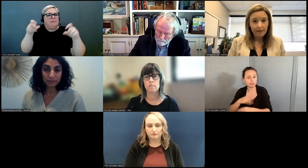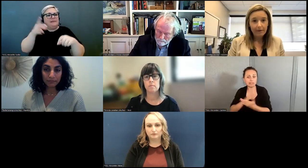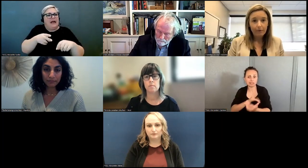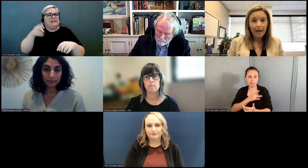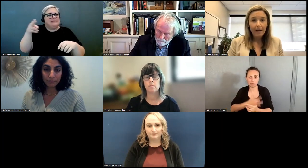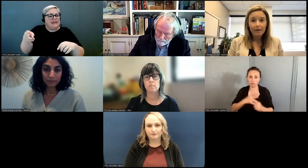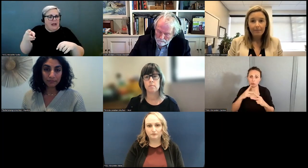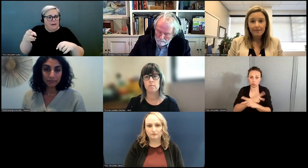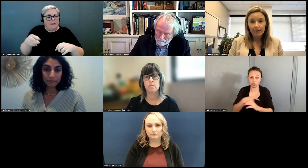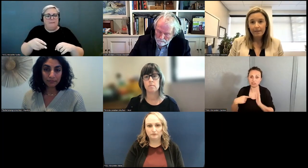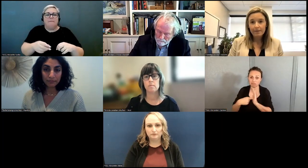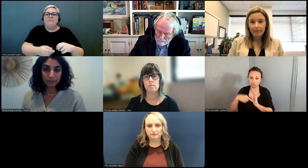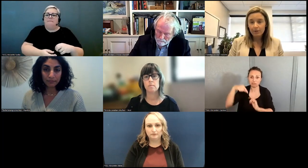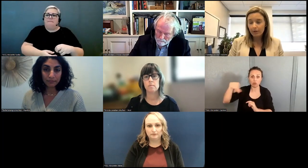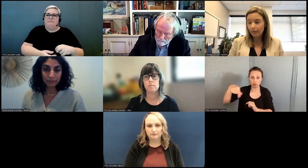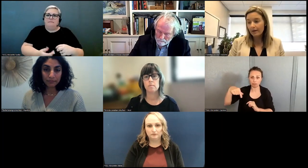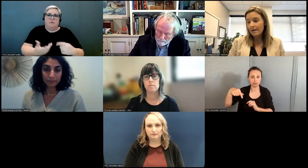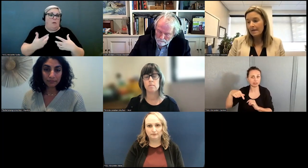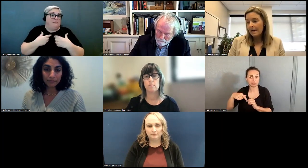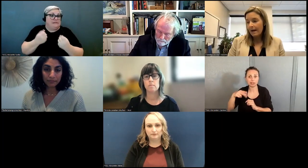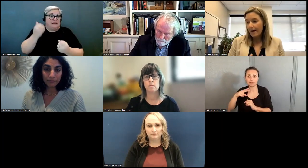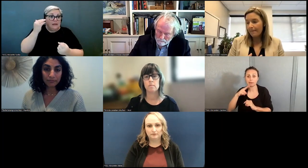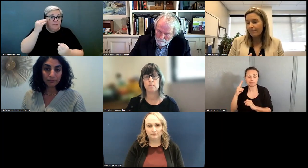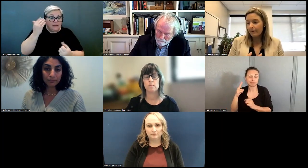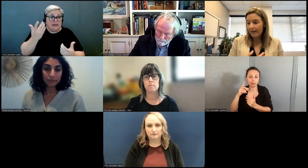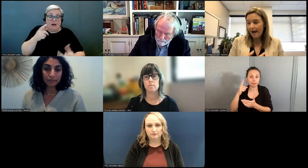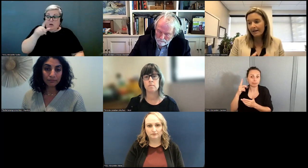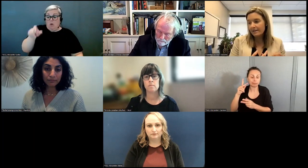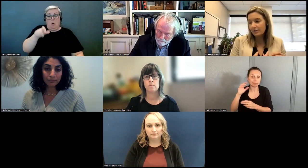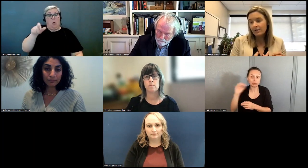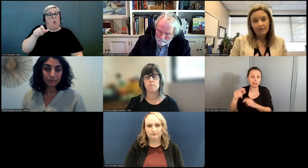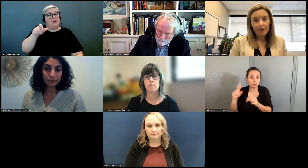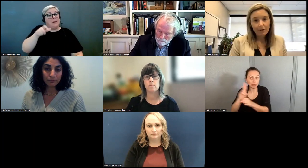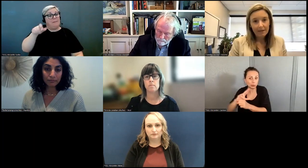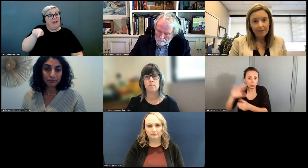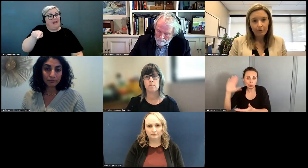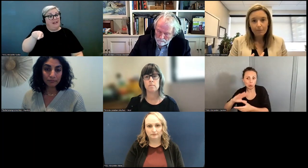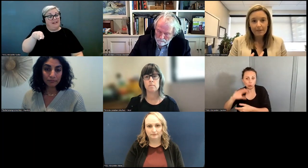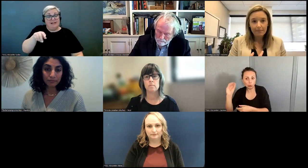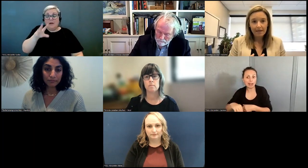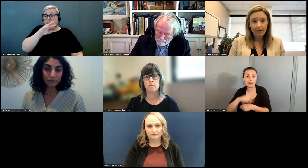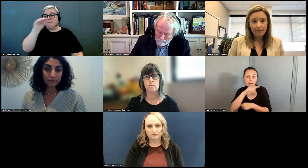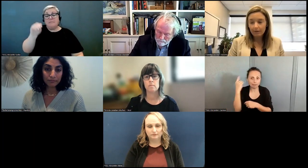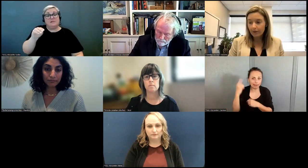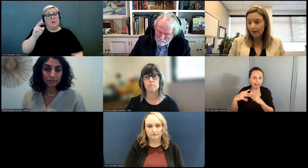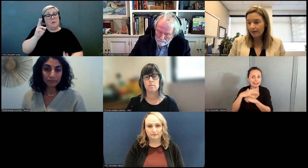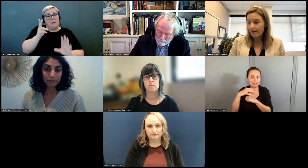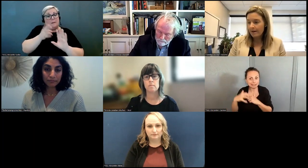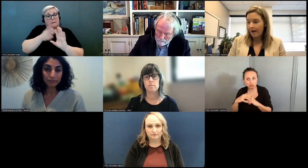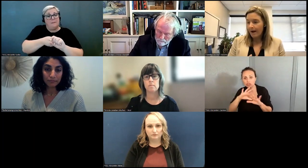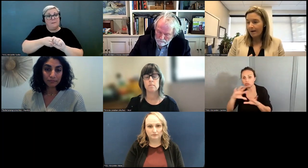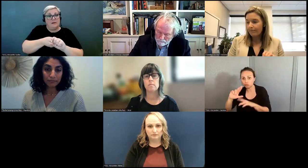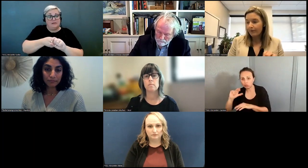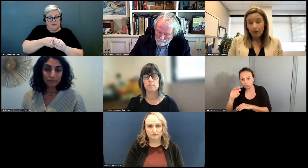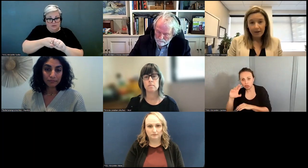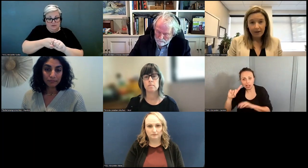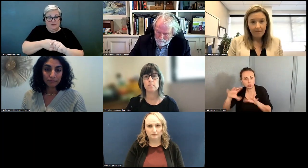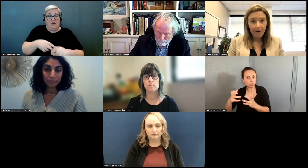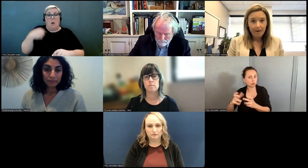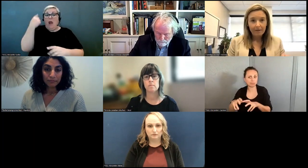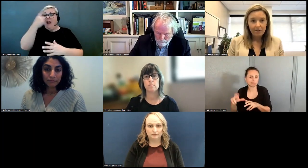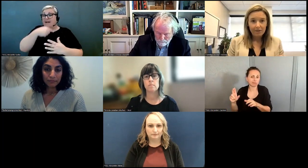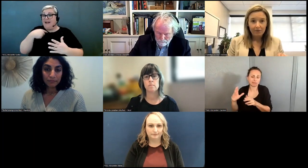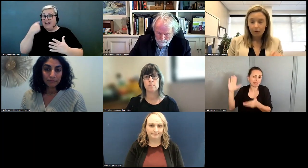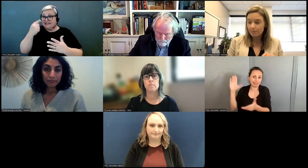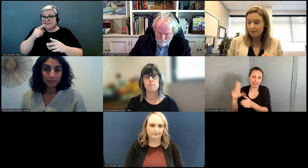provinces, particularly Quebec, uptake rates are much lower. For Black, Indigenous, and racialized groups, uptake rates are lower. For lower